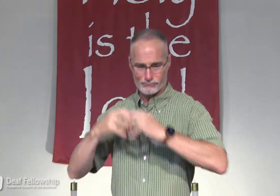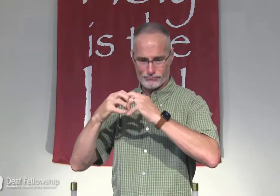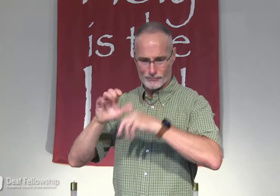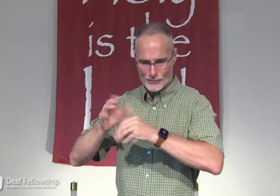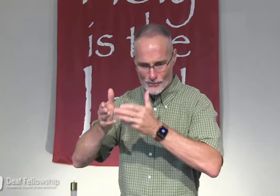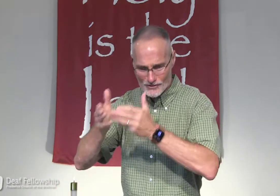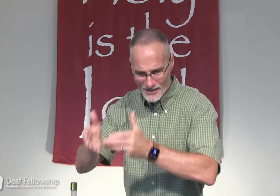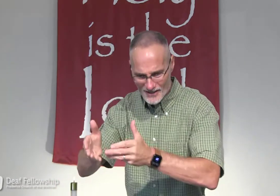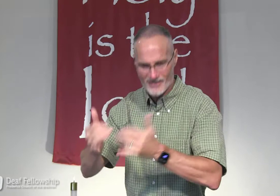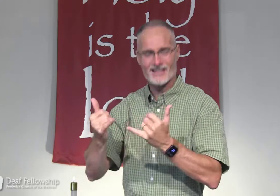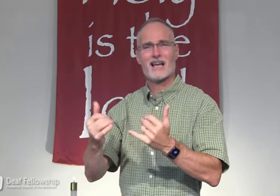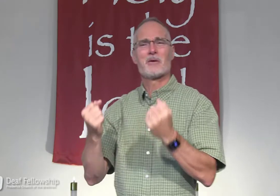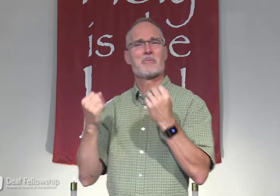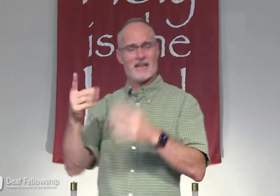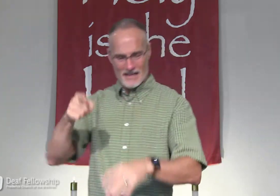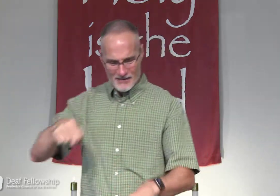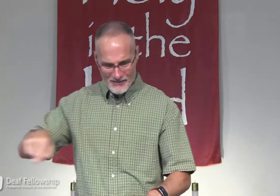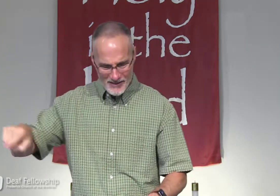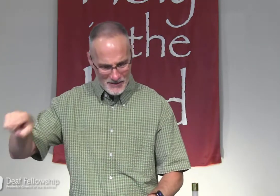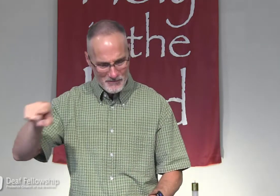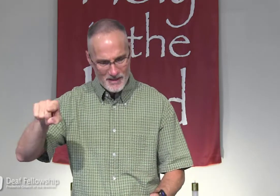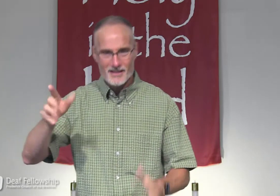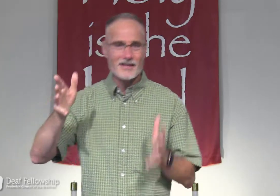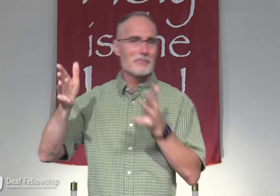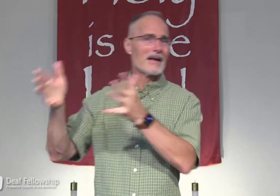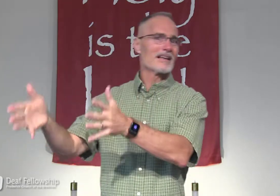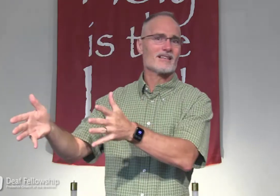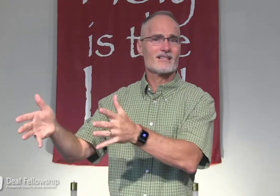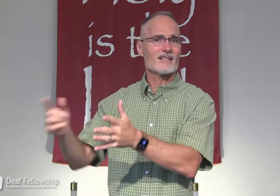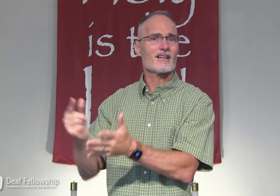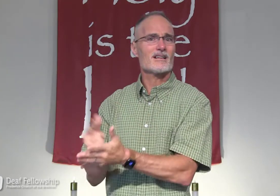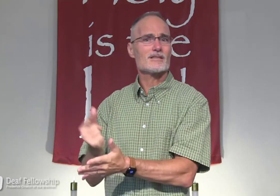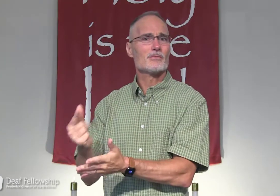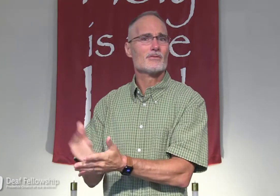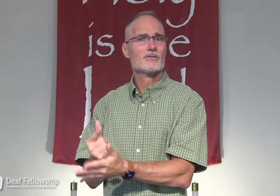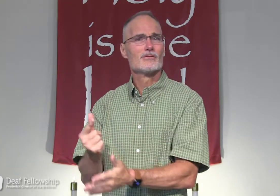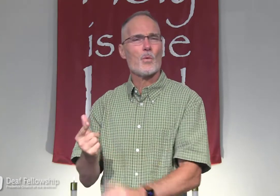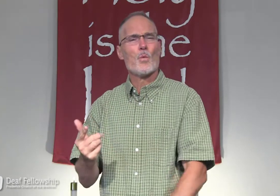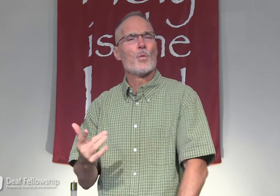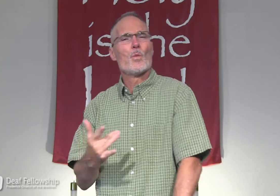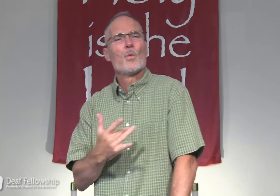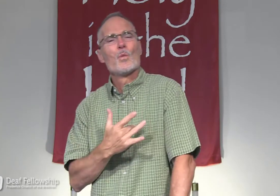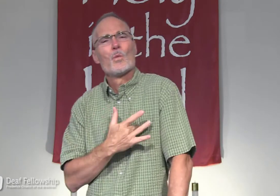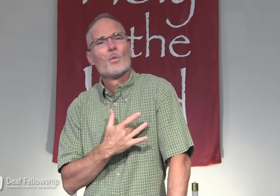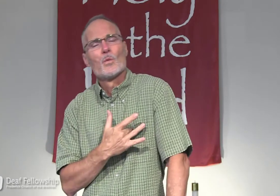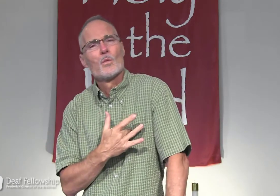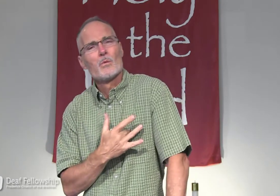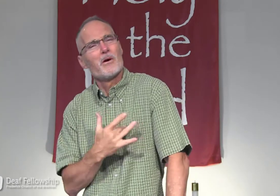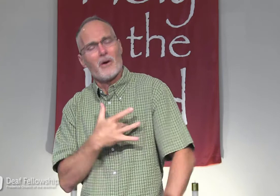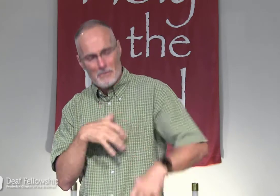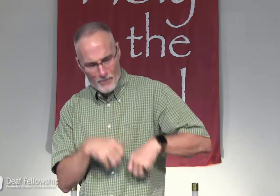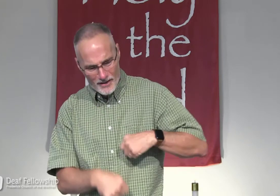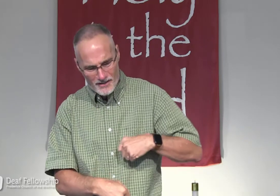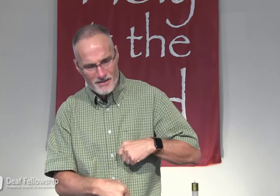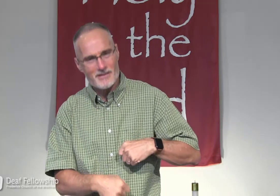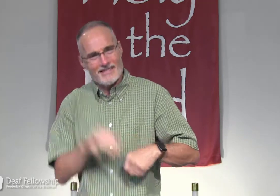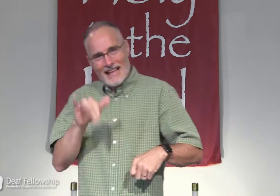mental exhaustion to plant that church. And then now so many of them had just abandoned